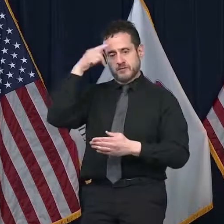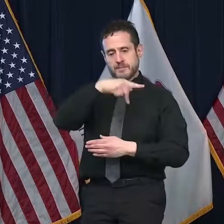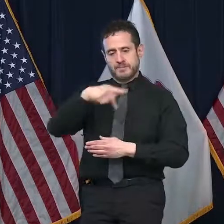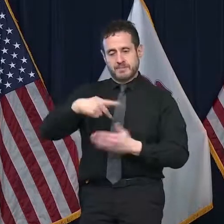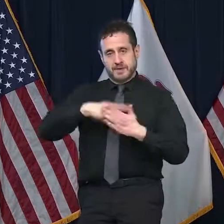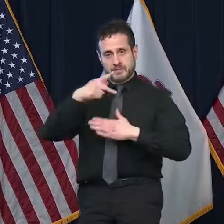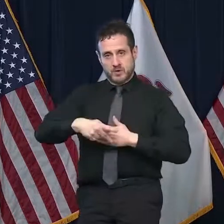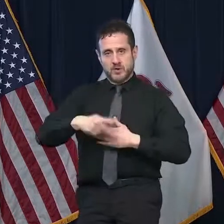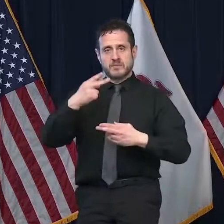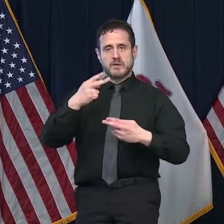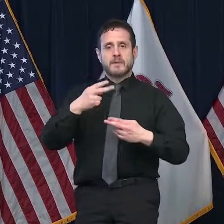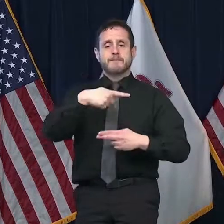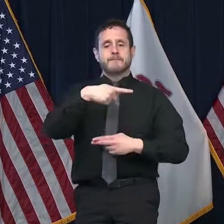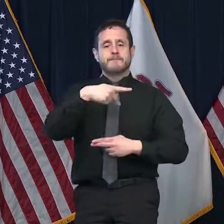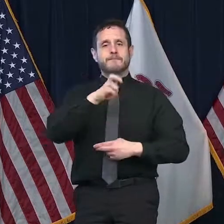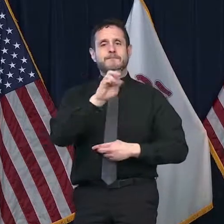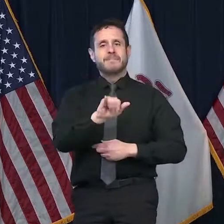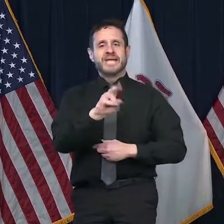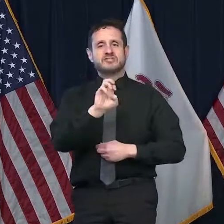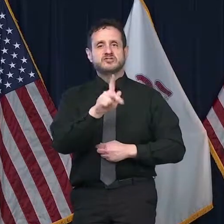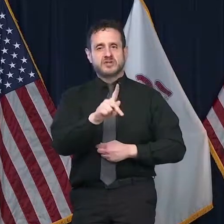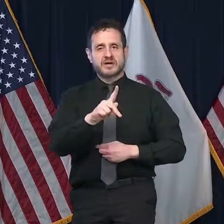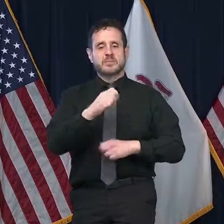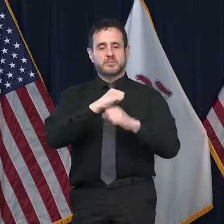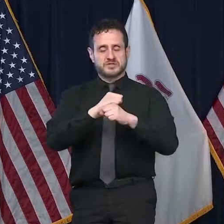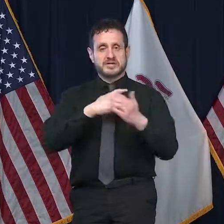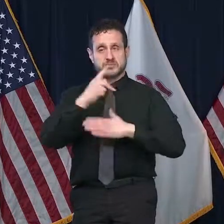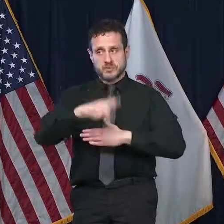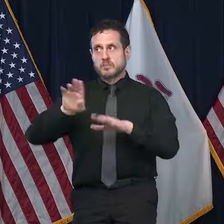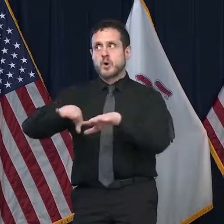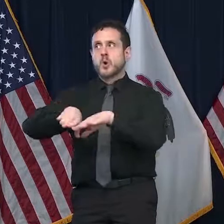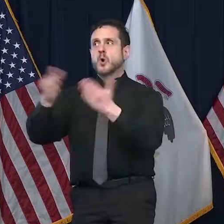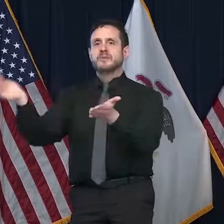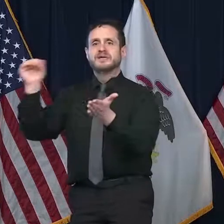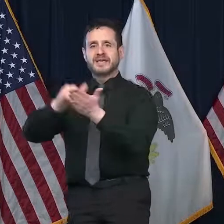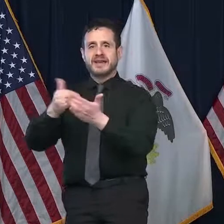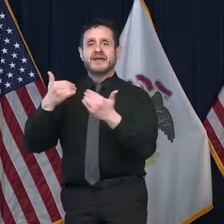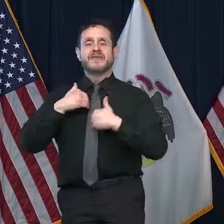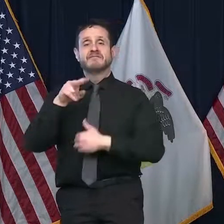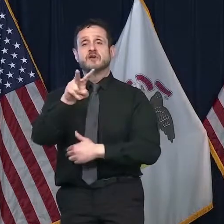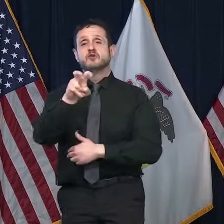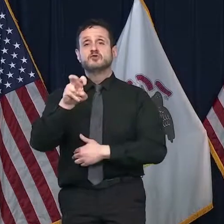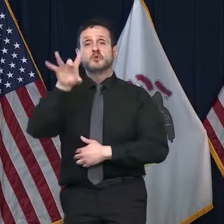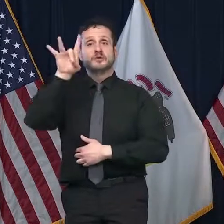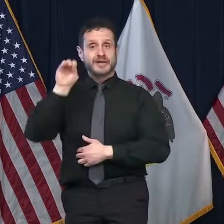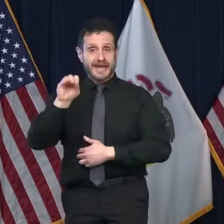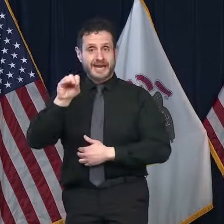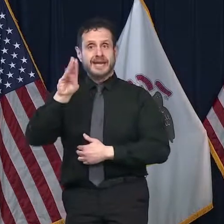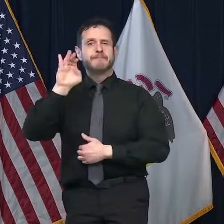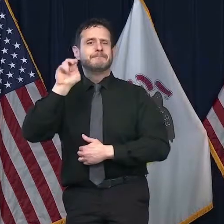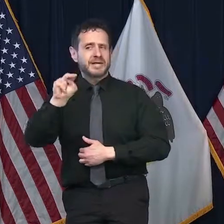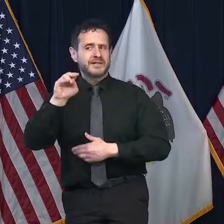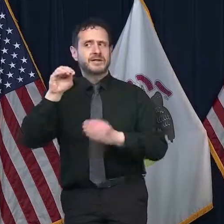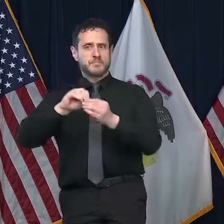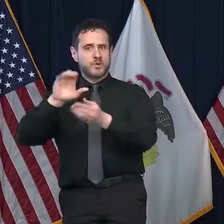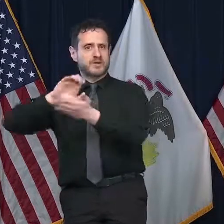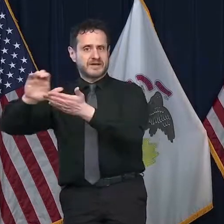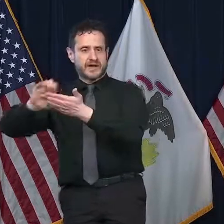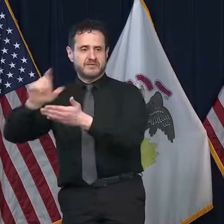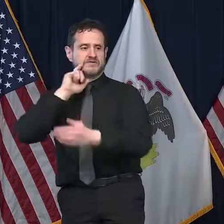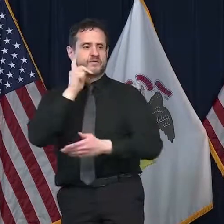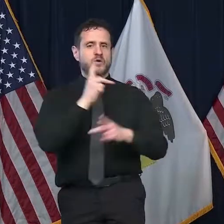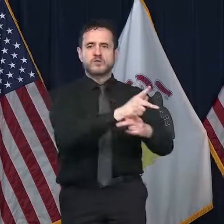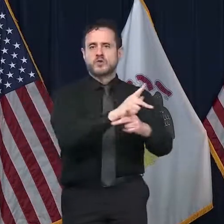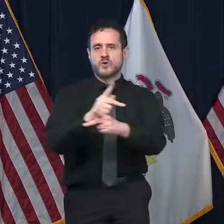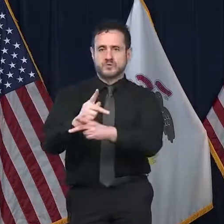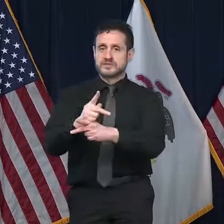PPP, reopened with another $280 billion in forgivable loans, offering another opportunity for